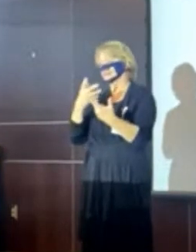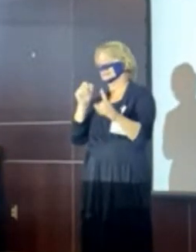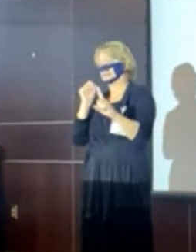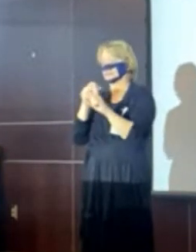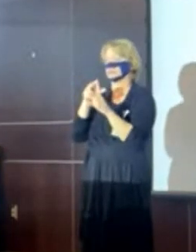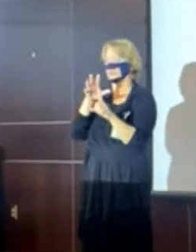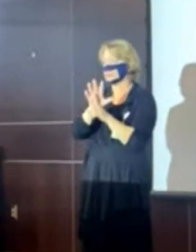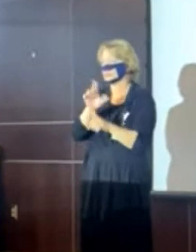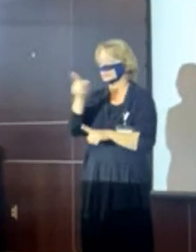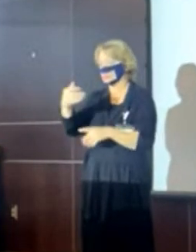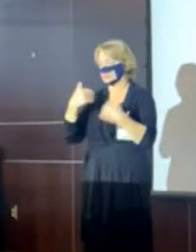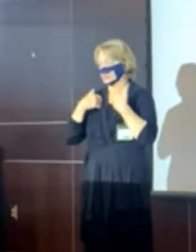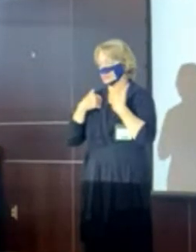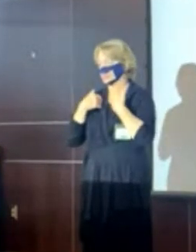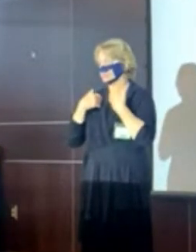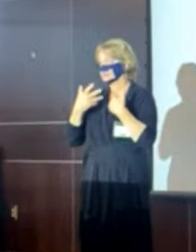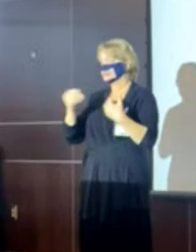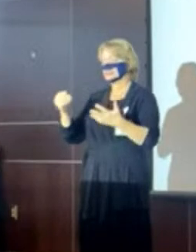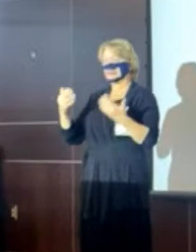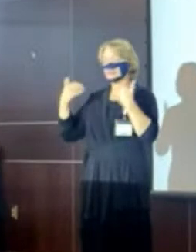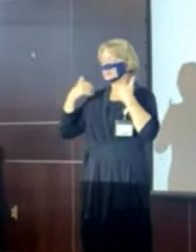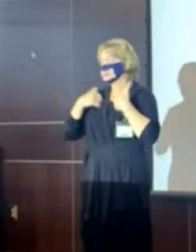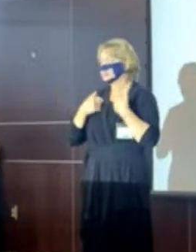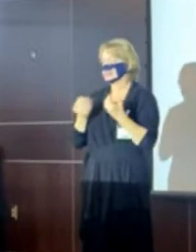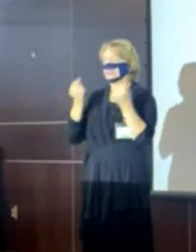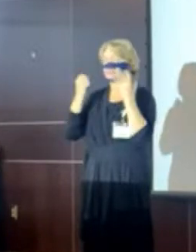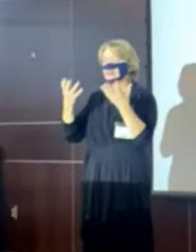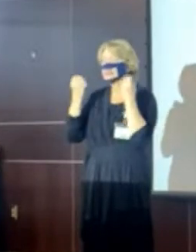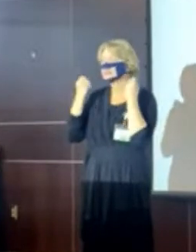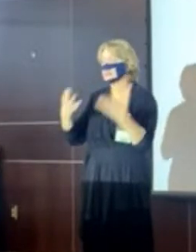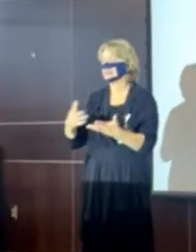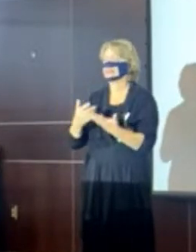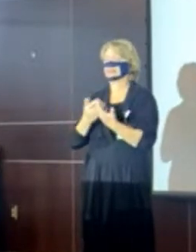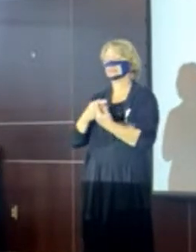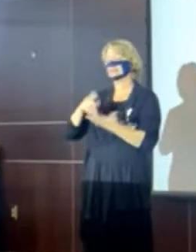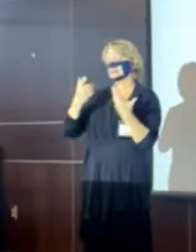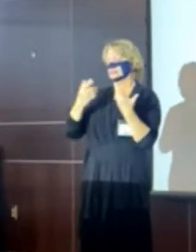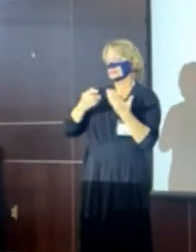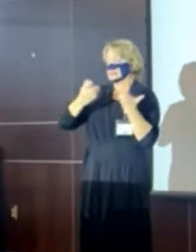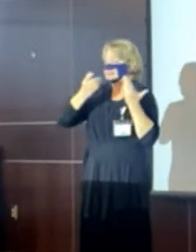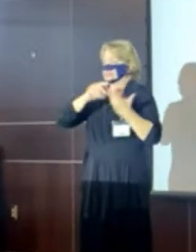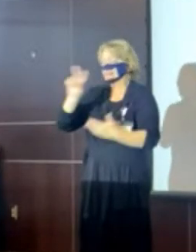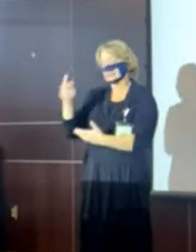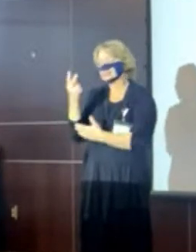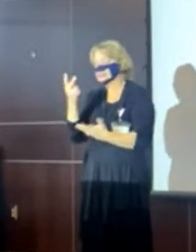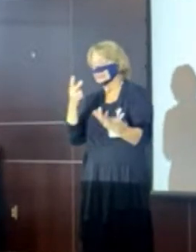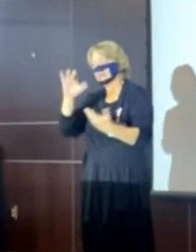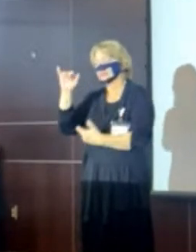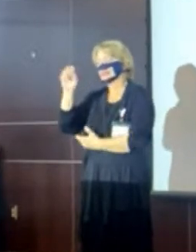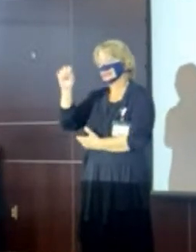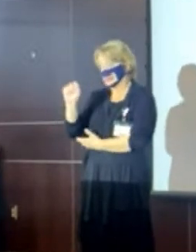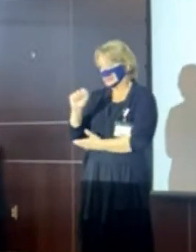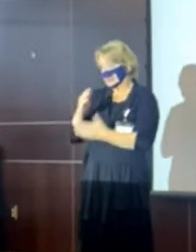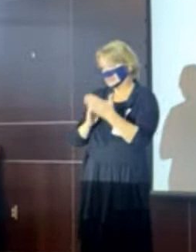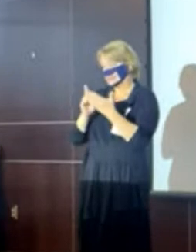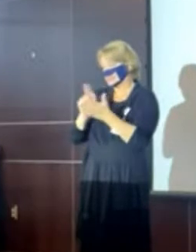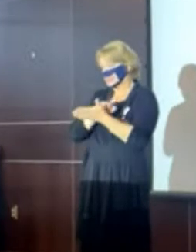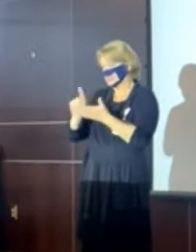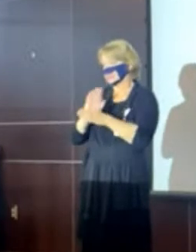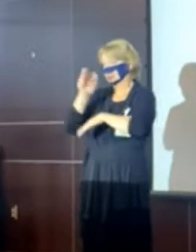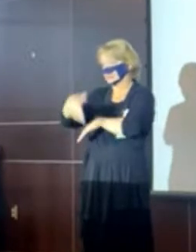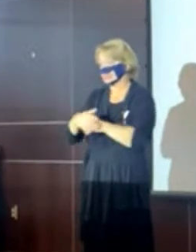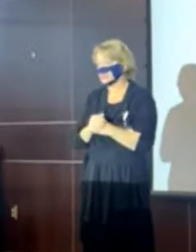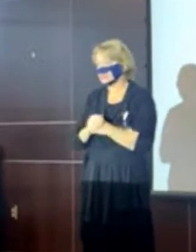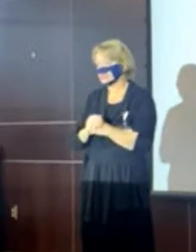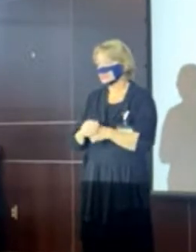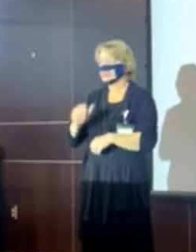to multiple secondary cases throughout the weeks. And so that's something you may not see, and we typically don't see an event and a